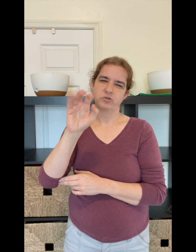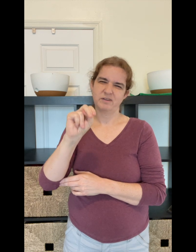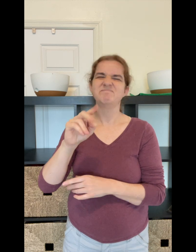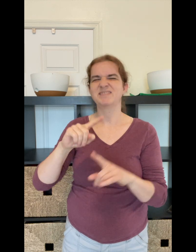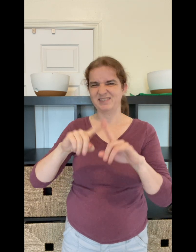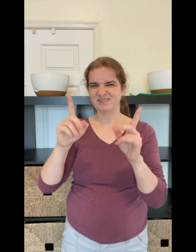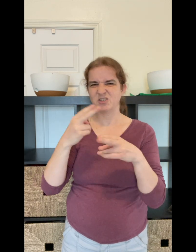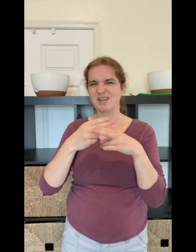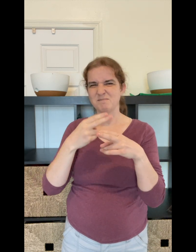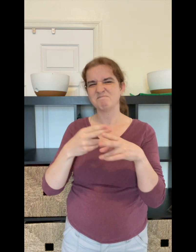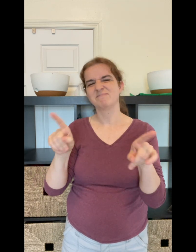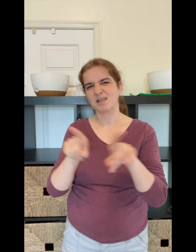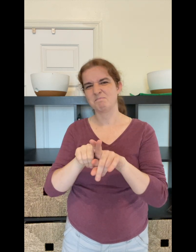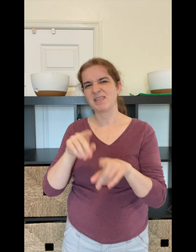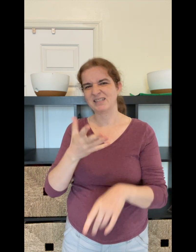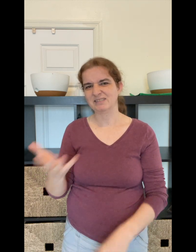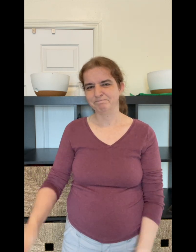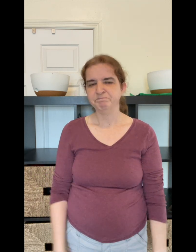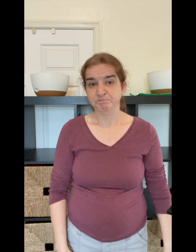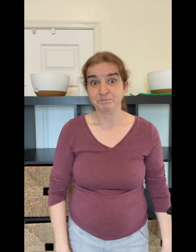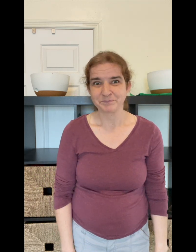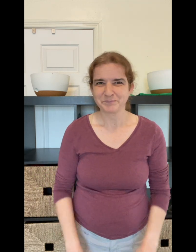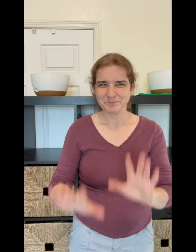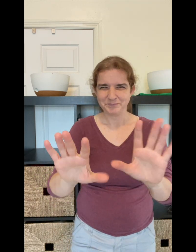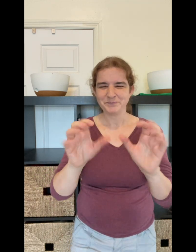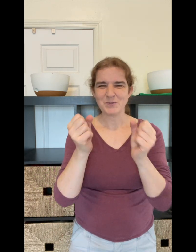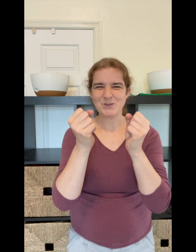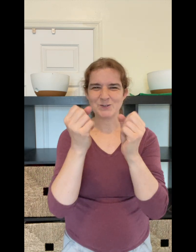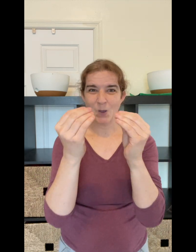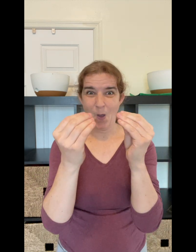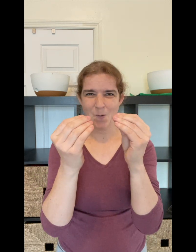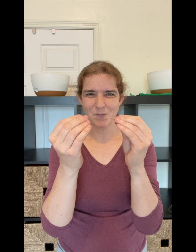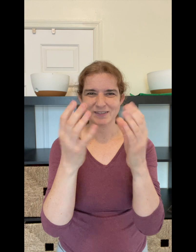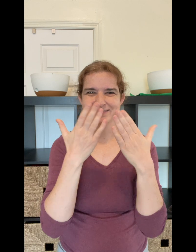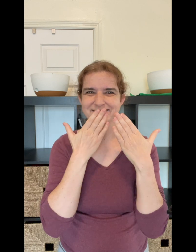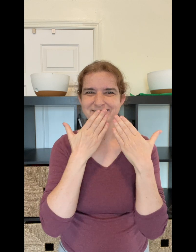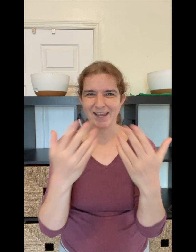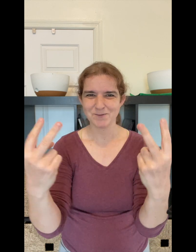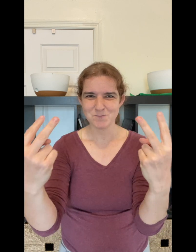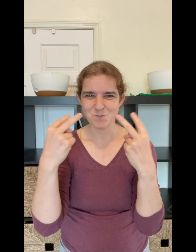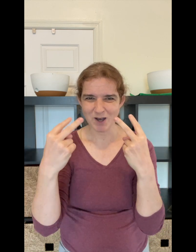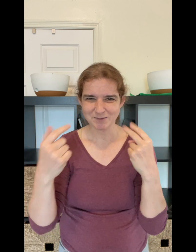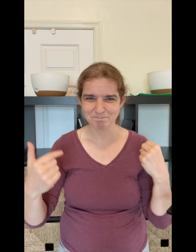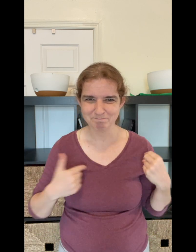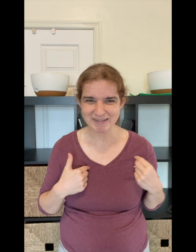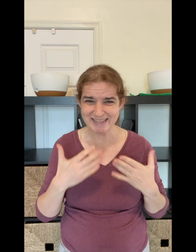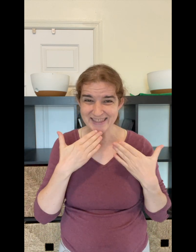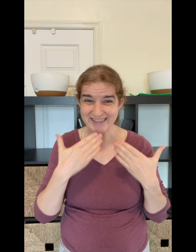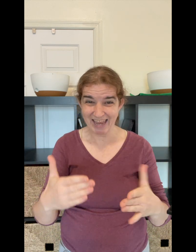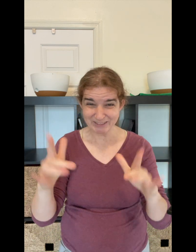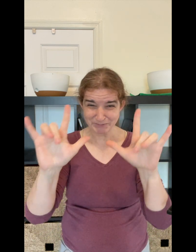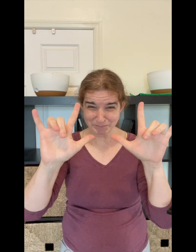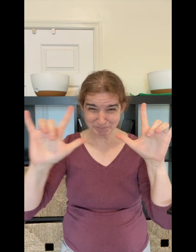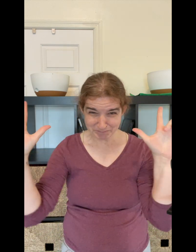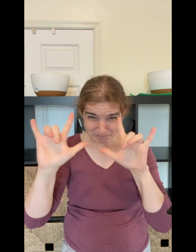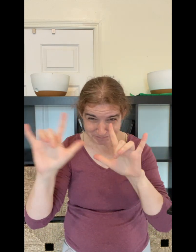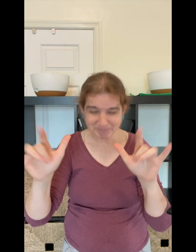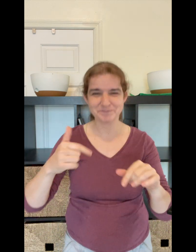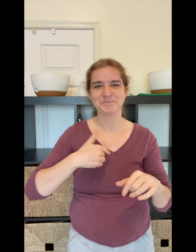infection, hospital-acquired infection. Those are different names for the same thing. Okay, so thank you for watching me. Thank you. I love